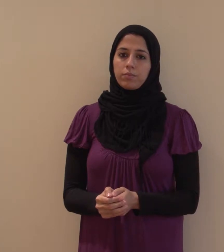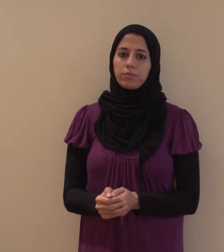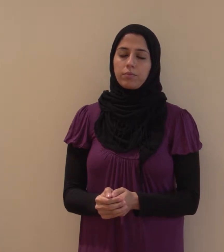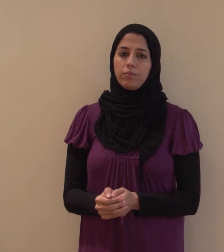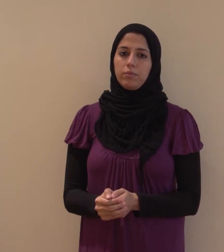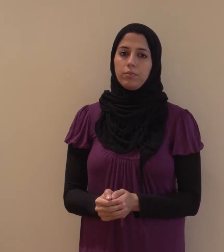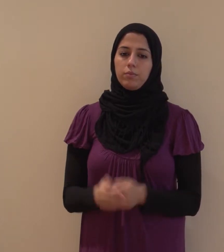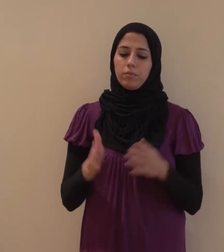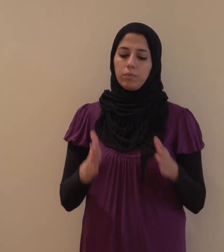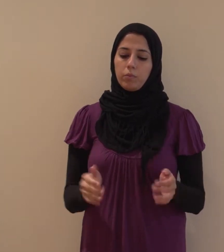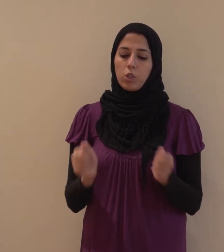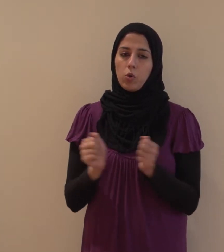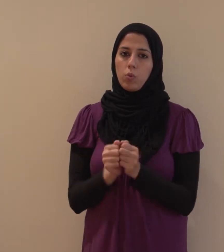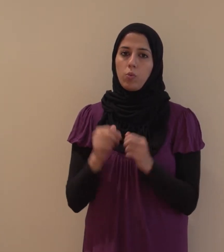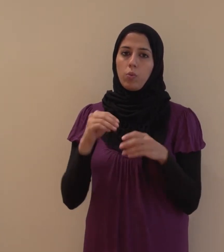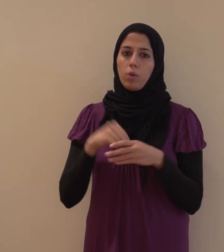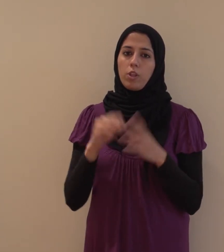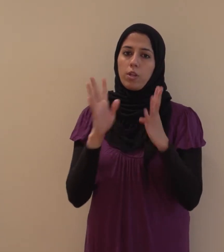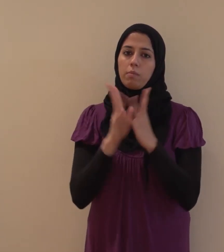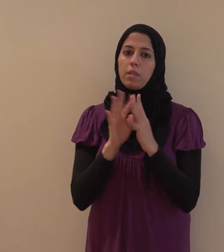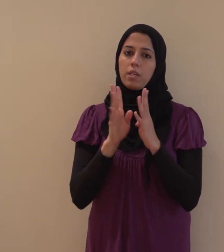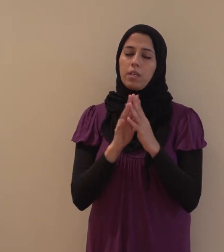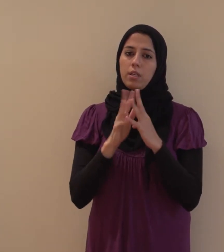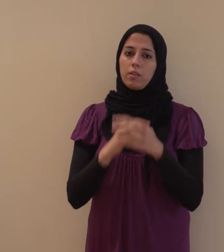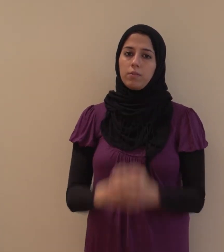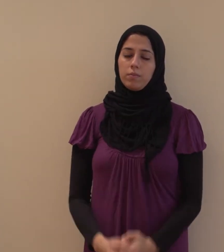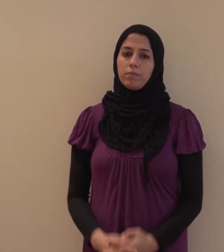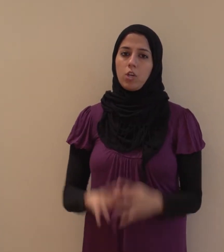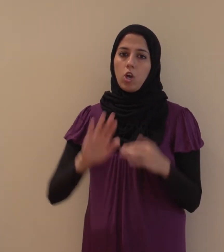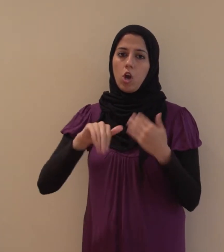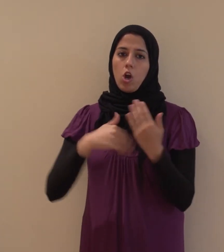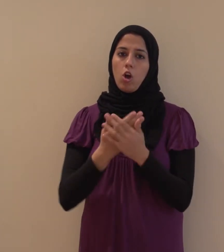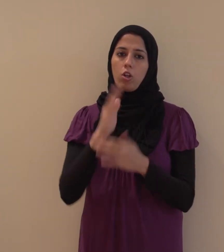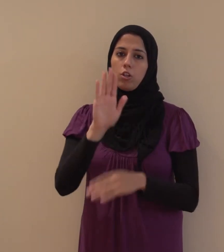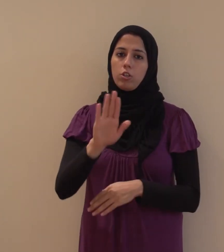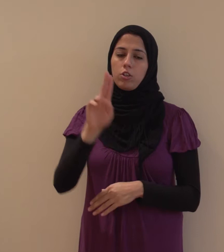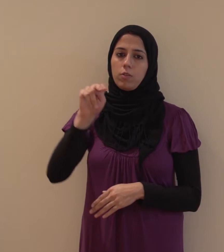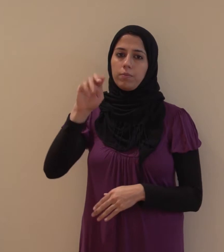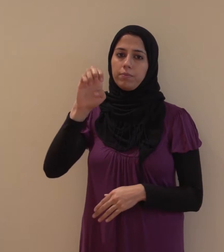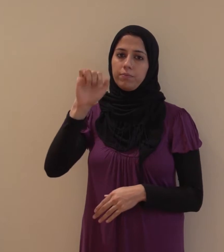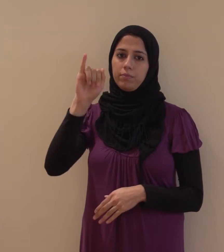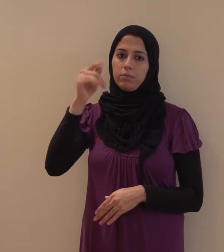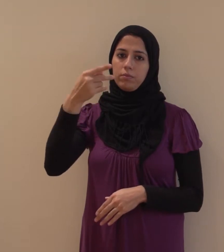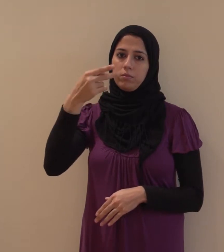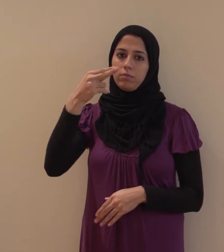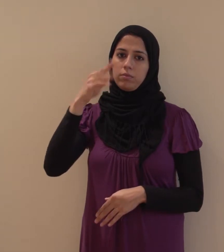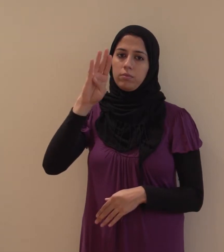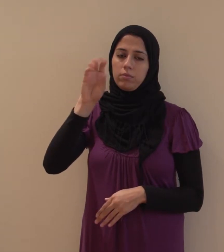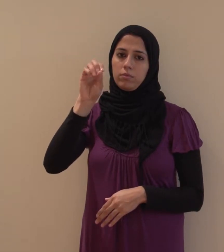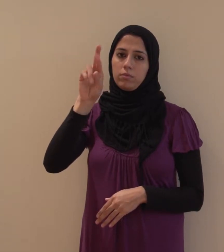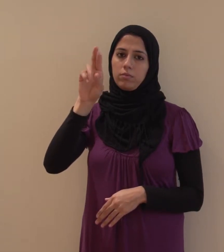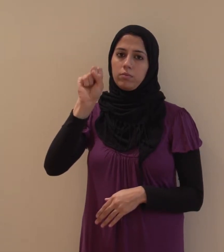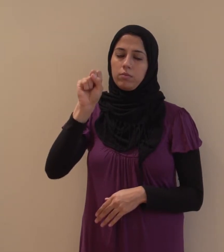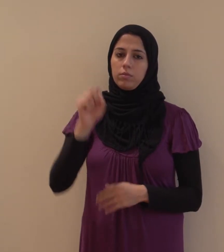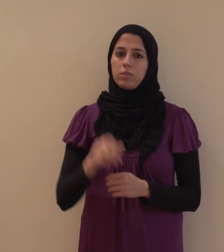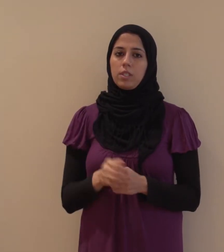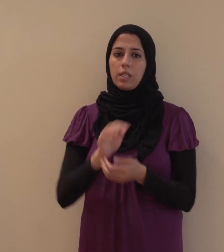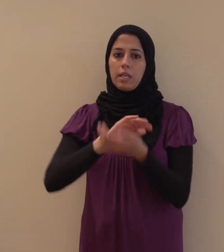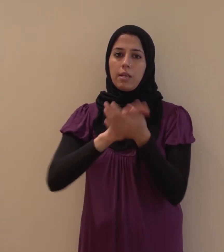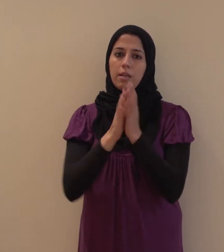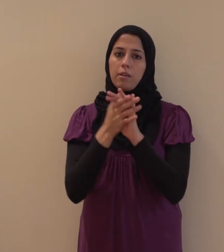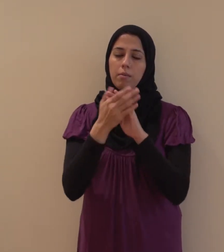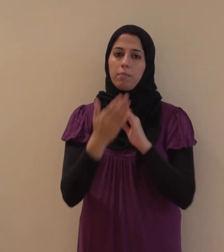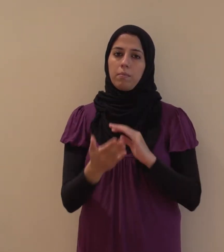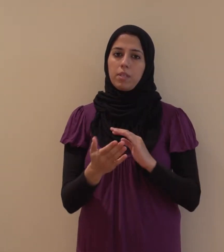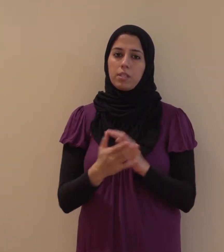people are considered as your neighbors. Do not harm your neighbors. Tranquility and peace, he is especially talking about tranquility